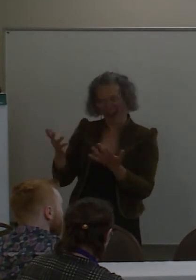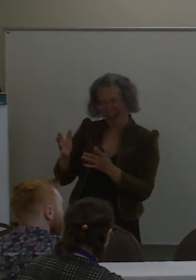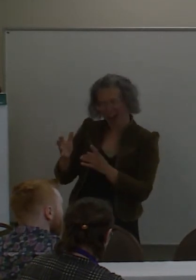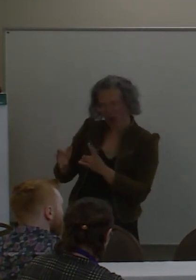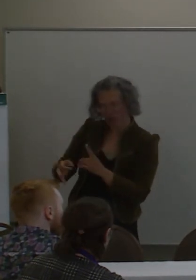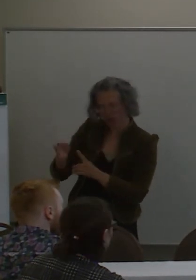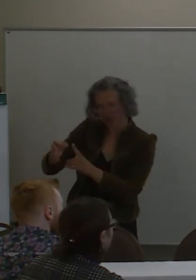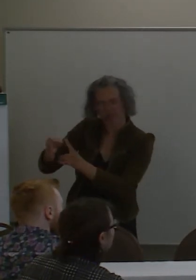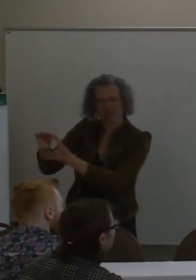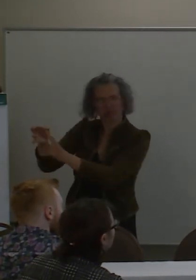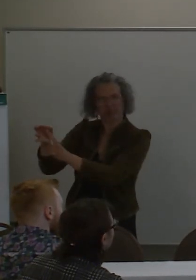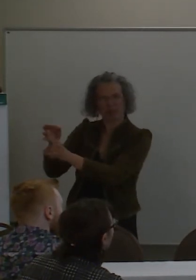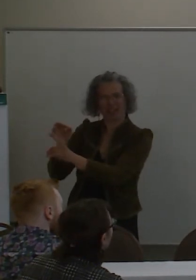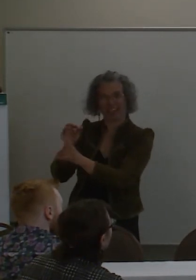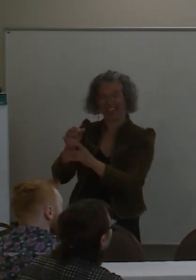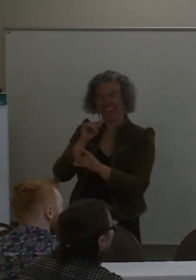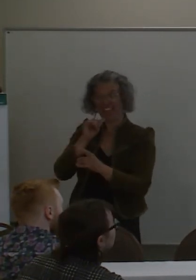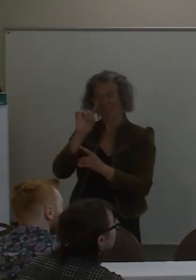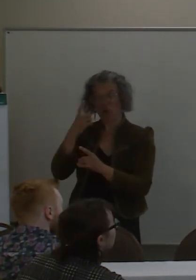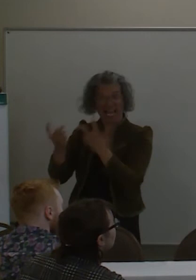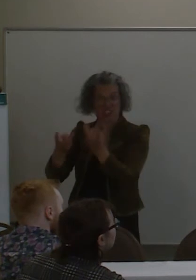work properly, and if you can't search,